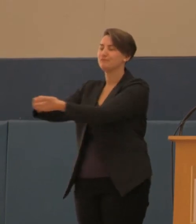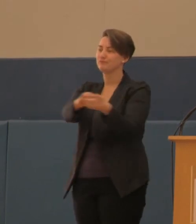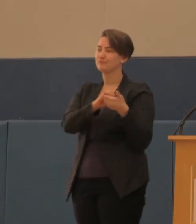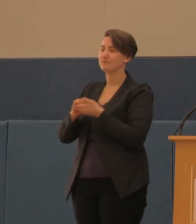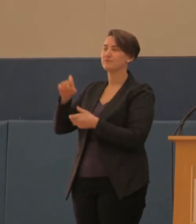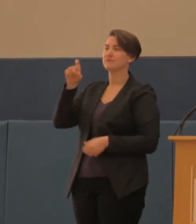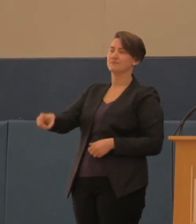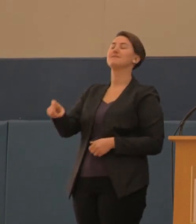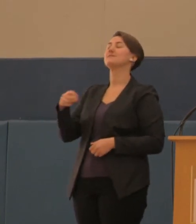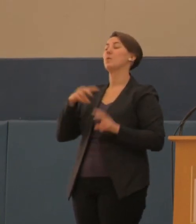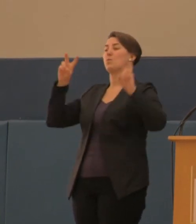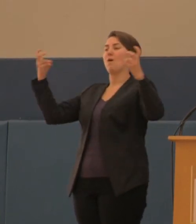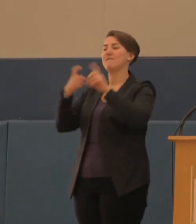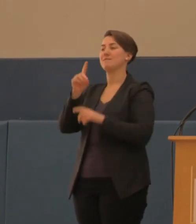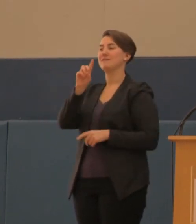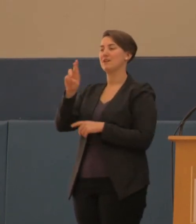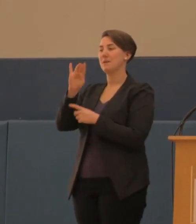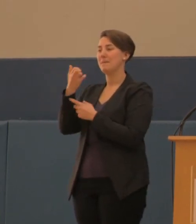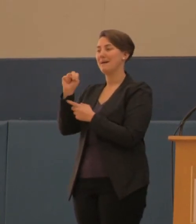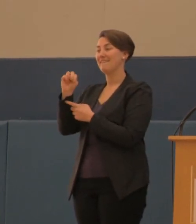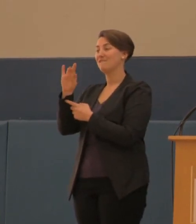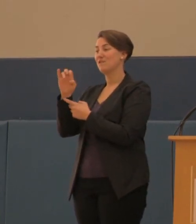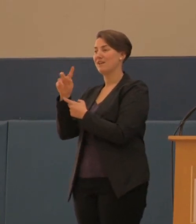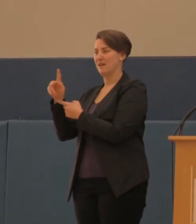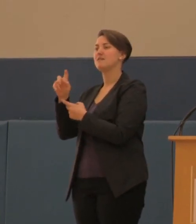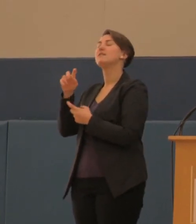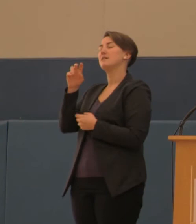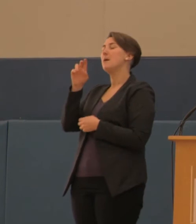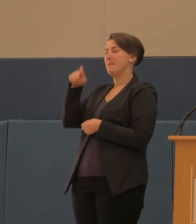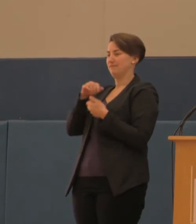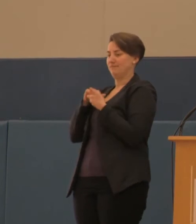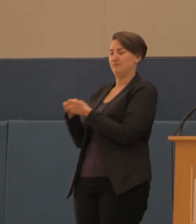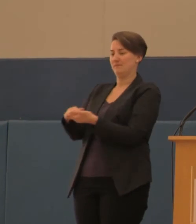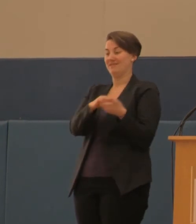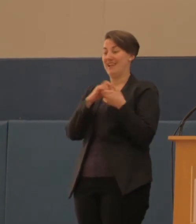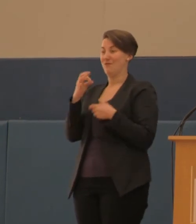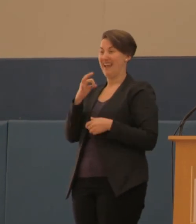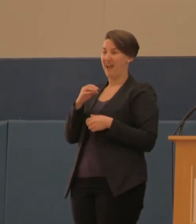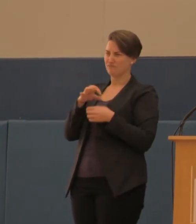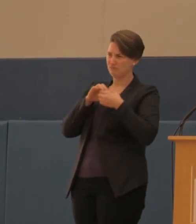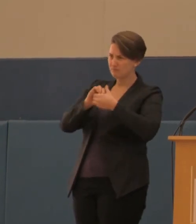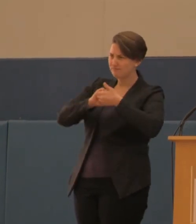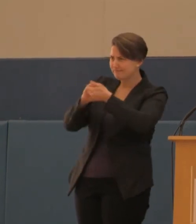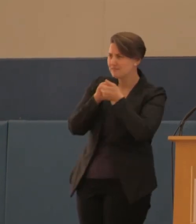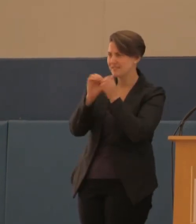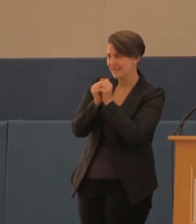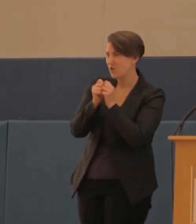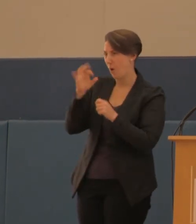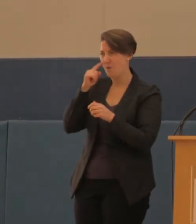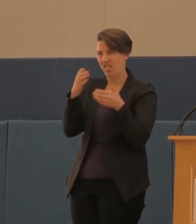Quote Dr. Benjamin Franklin, we must surely hang together or we shall surely hang separately. We cannot afford